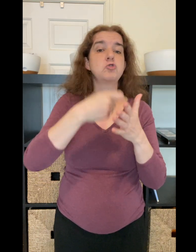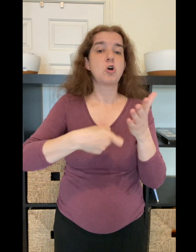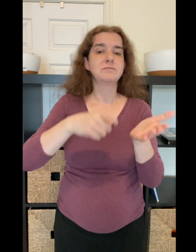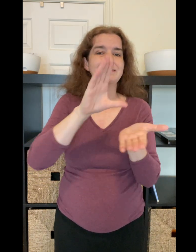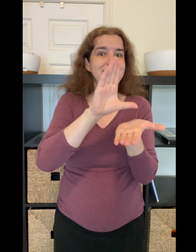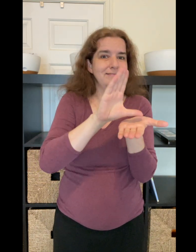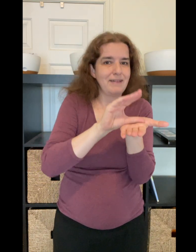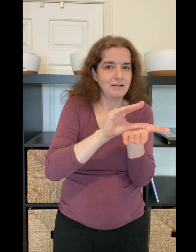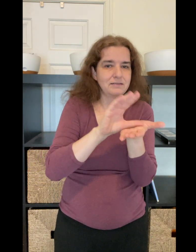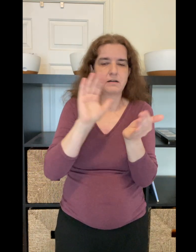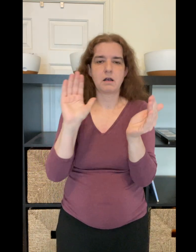Healthy food